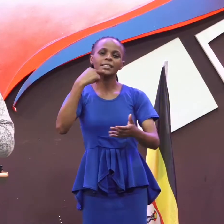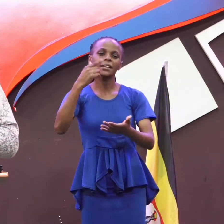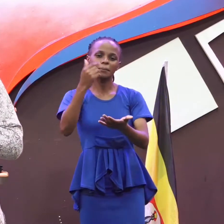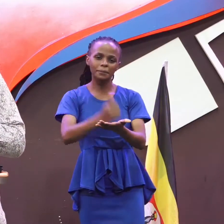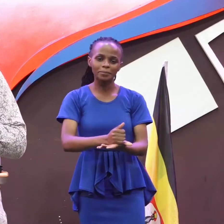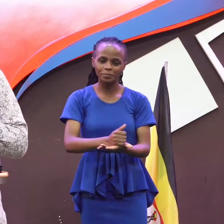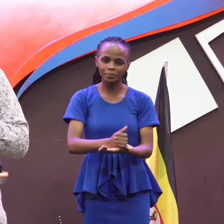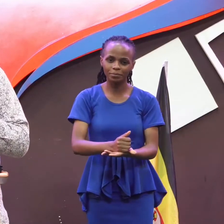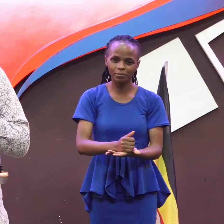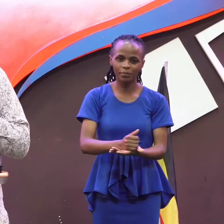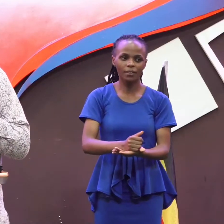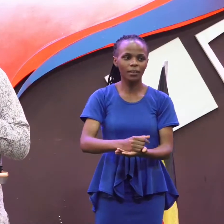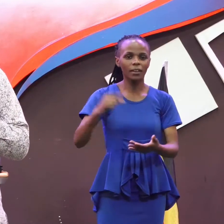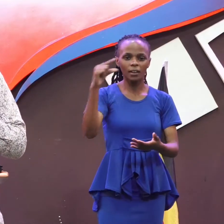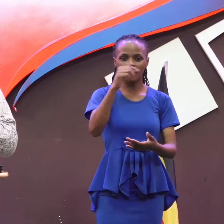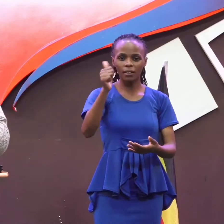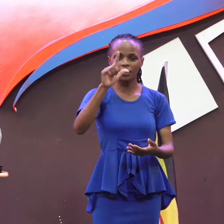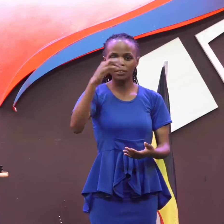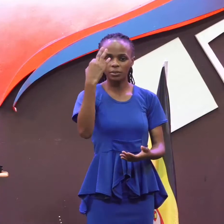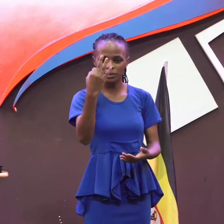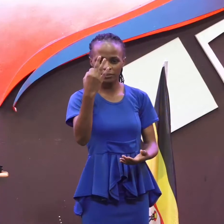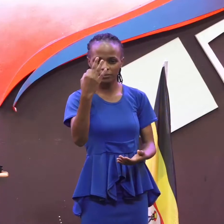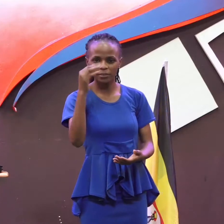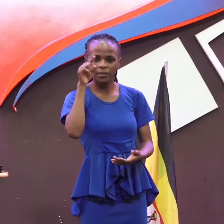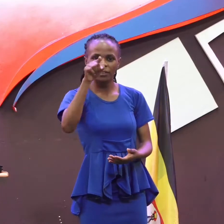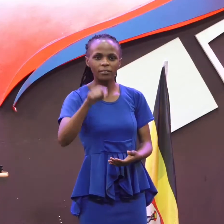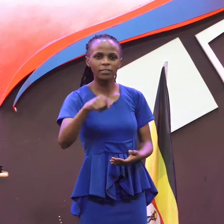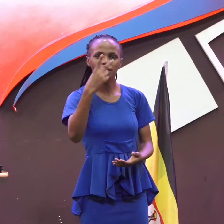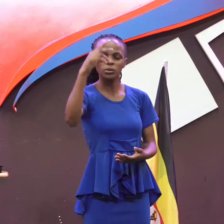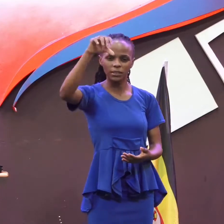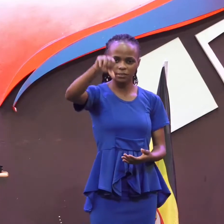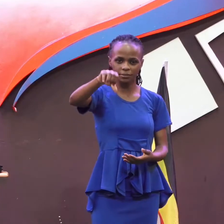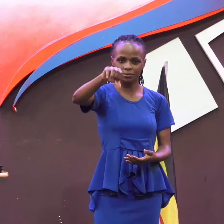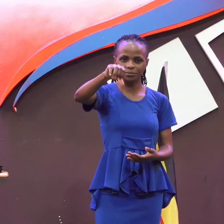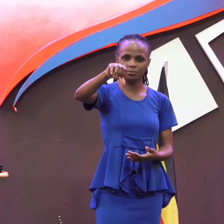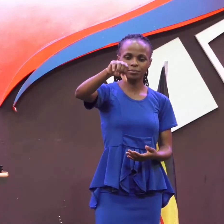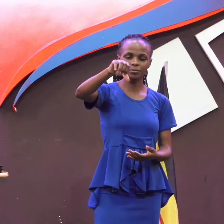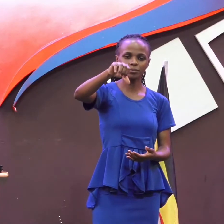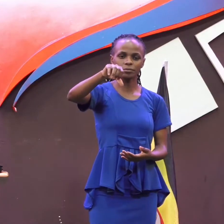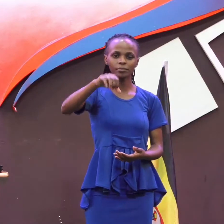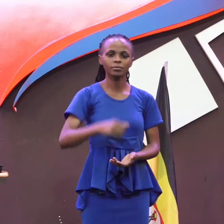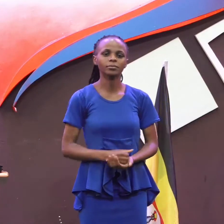amen. Galatians 3, verse 29.